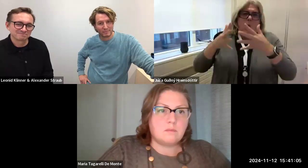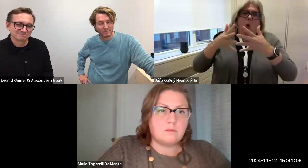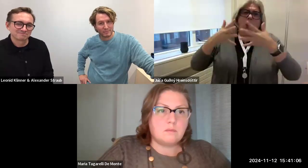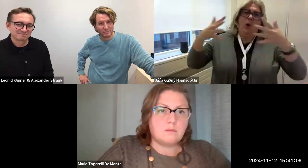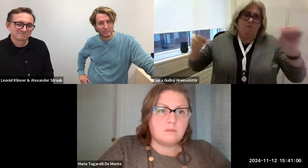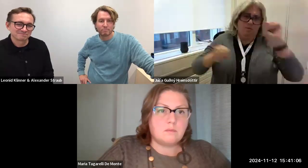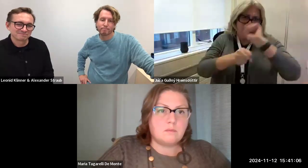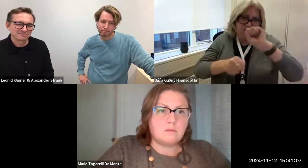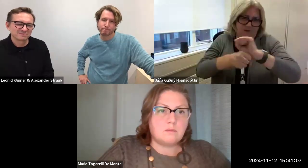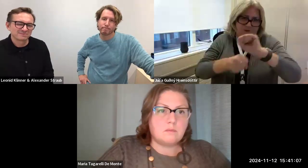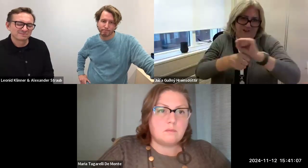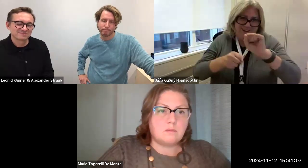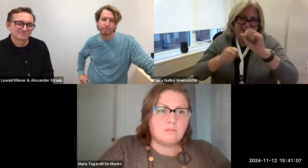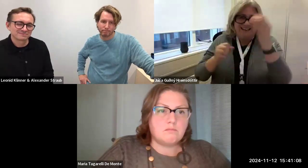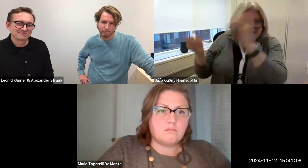Sepher